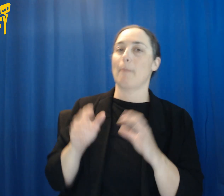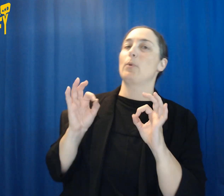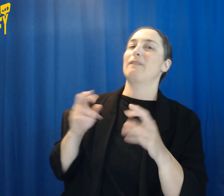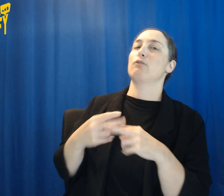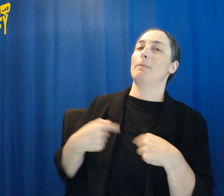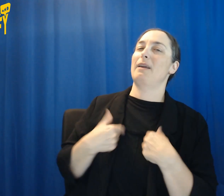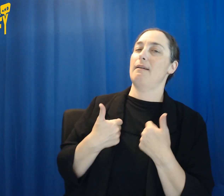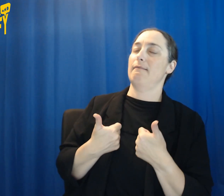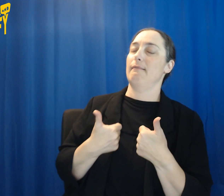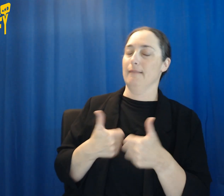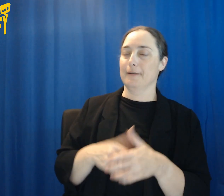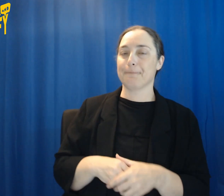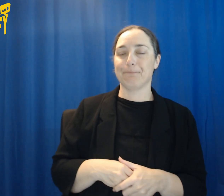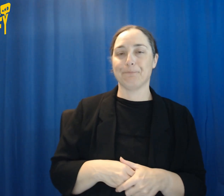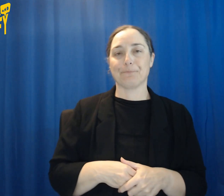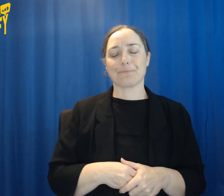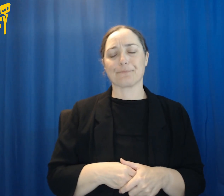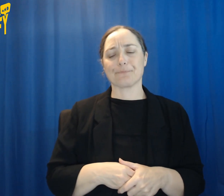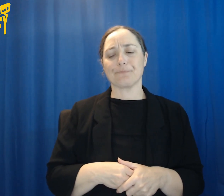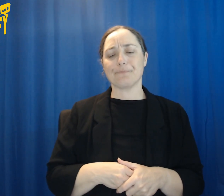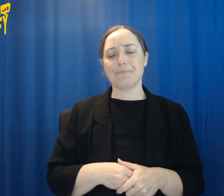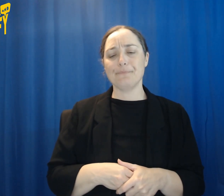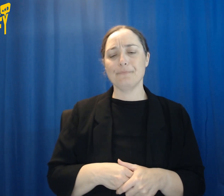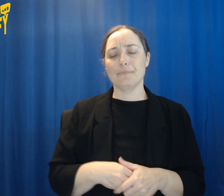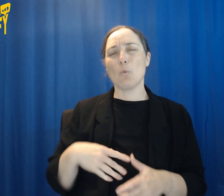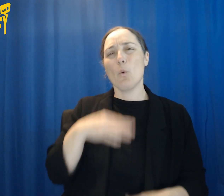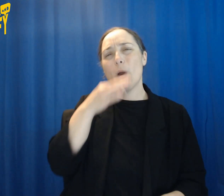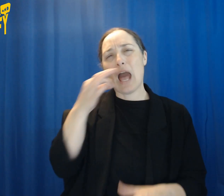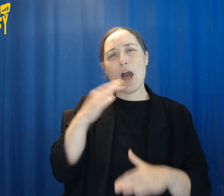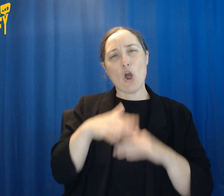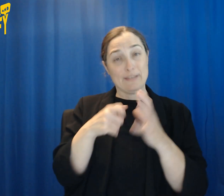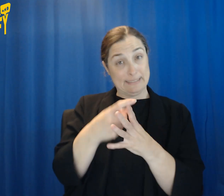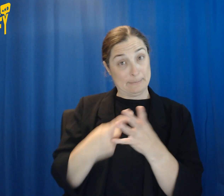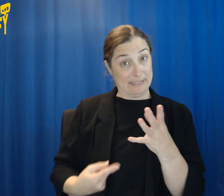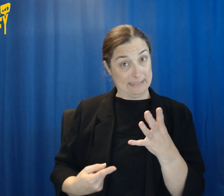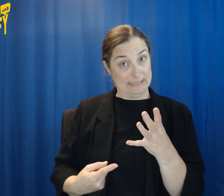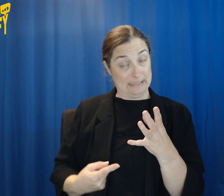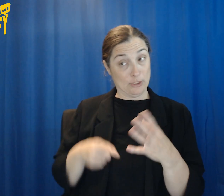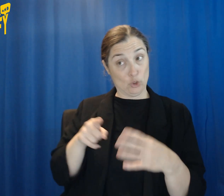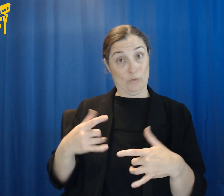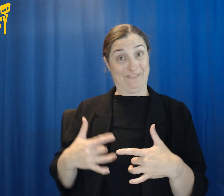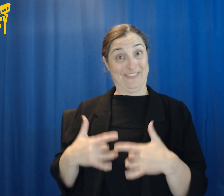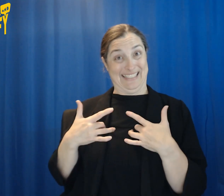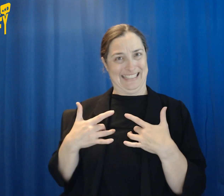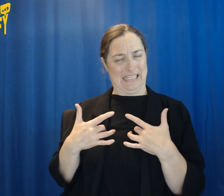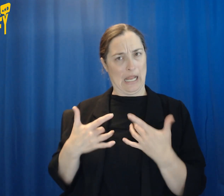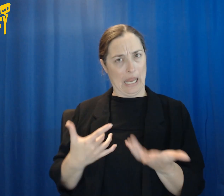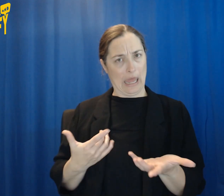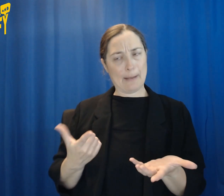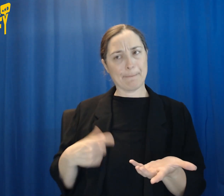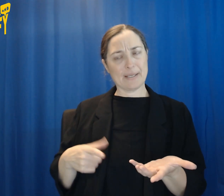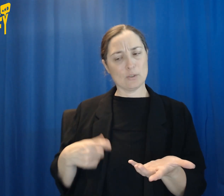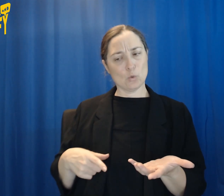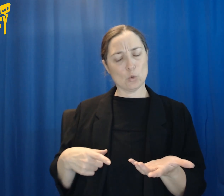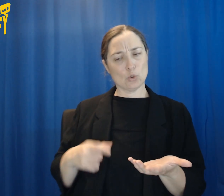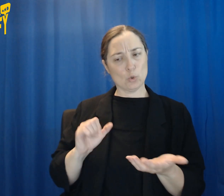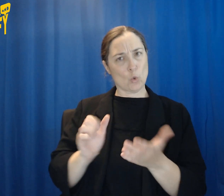it. I wanted to ask about disability and how you feel about it, because I was reading your book going